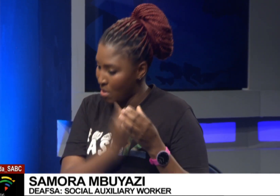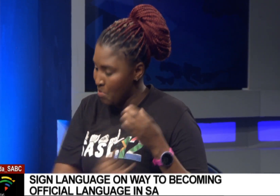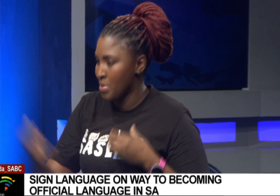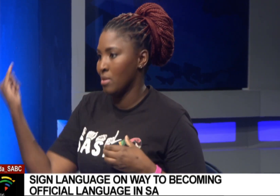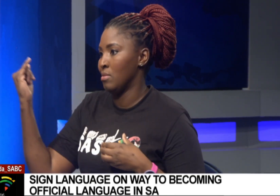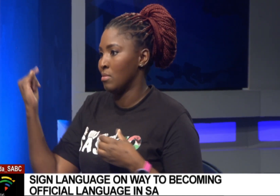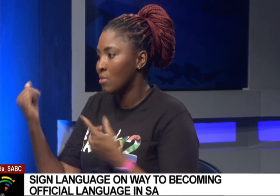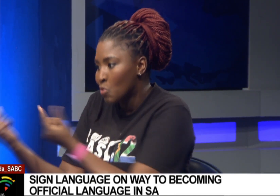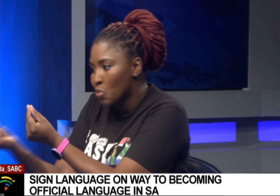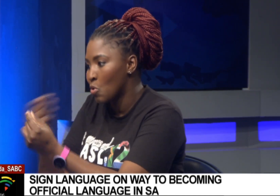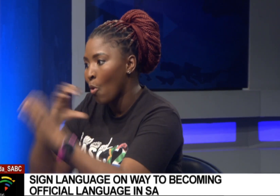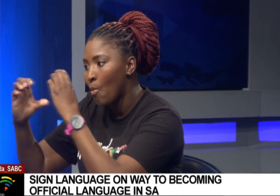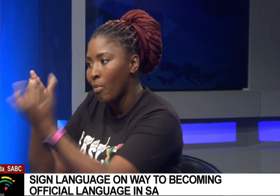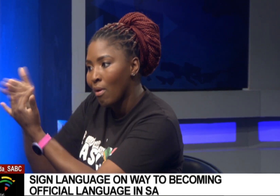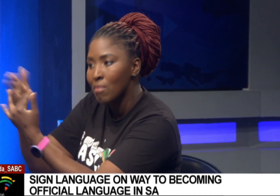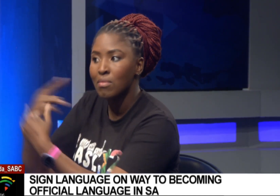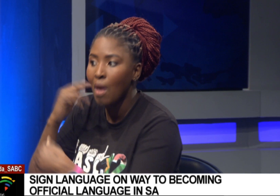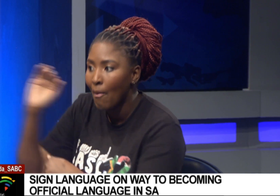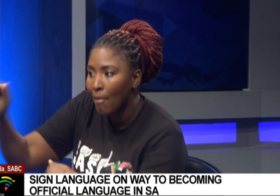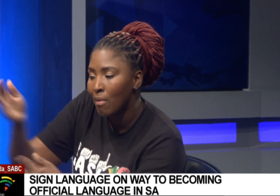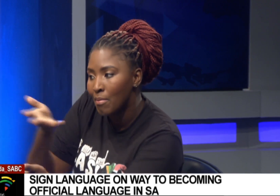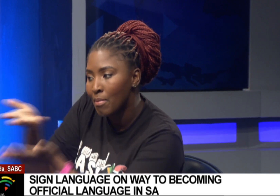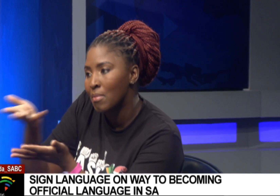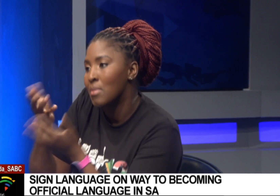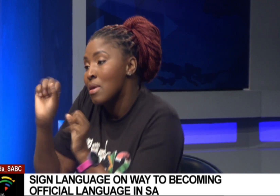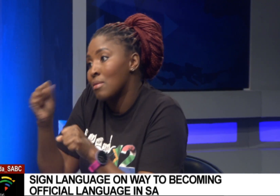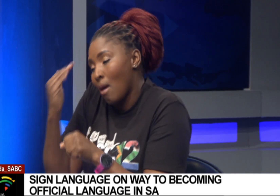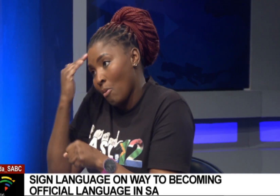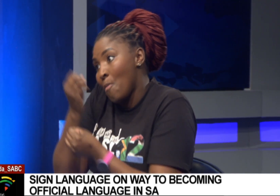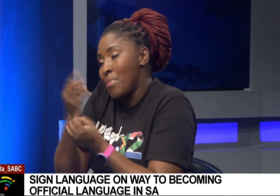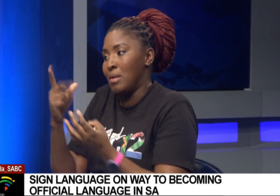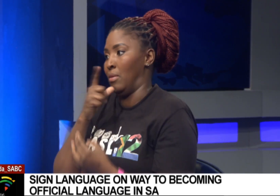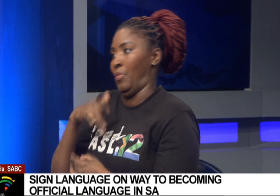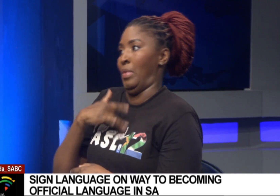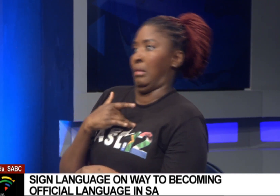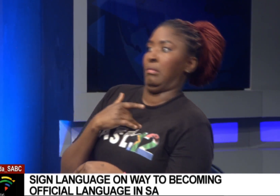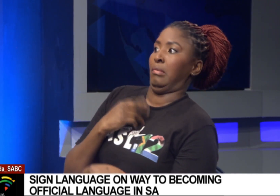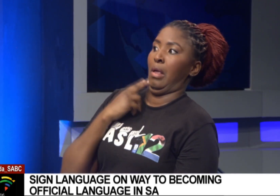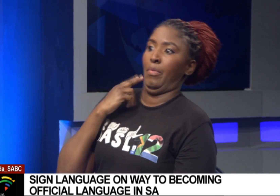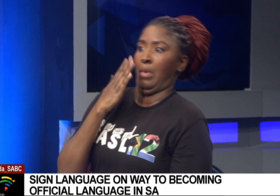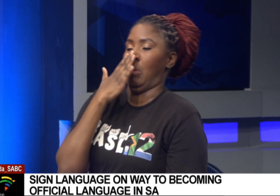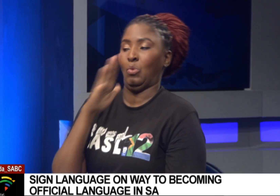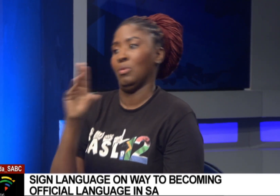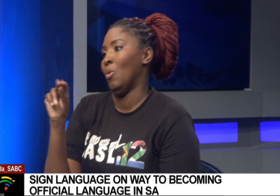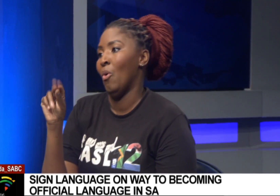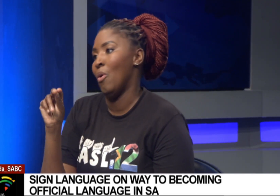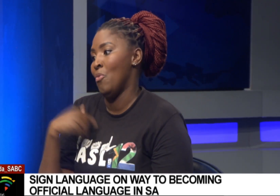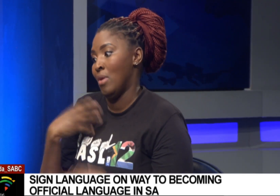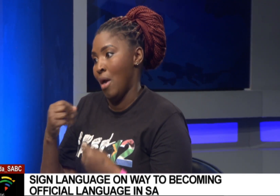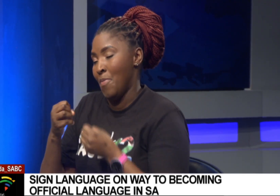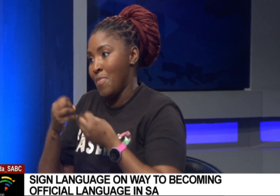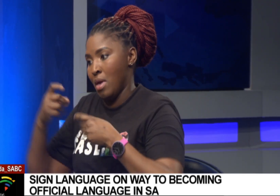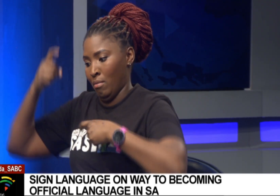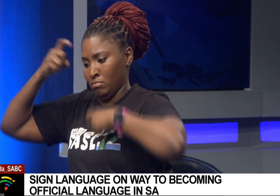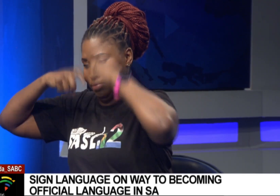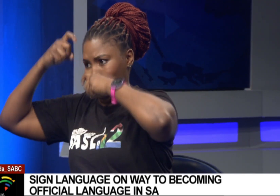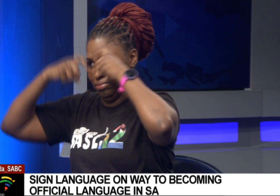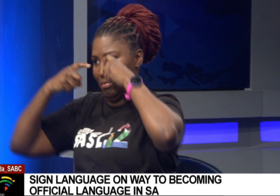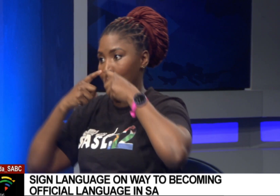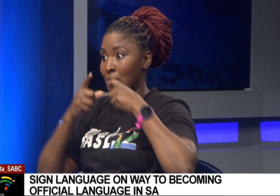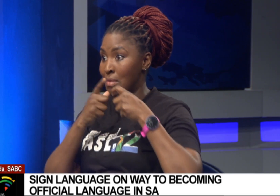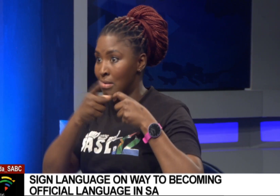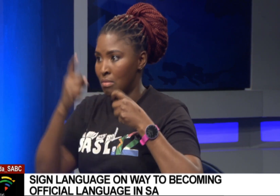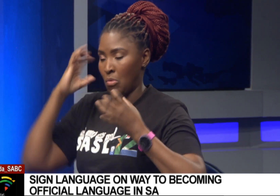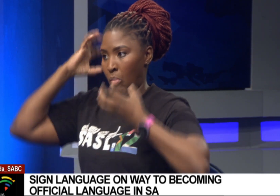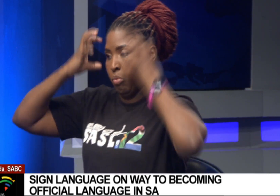with us as deaf people, we can be able to access any facilities without having to wait for an interpreter, because we would know that when we get to that facility,